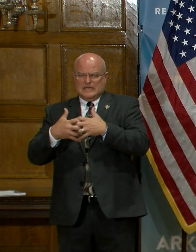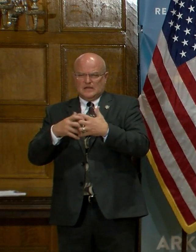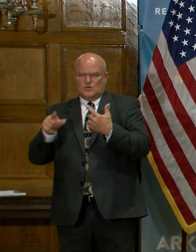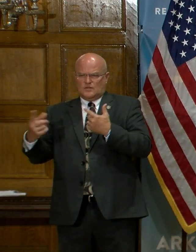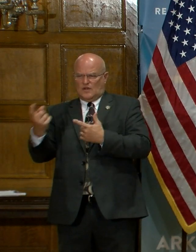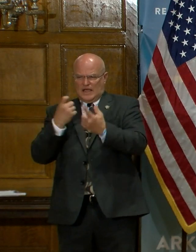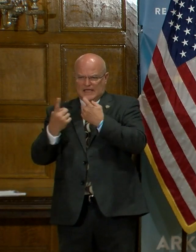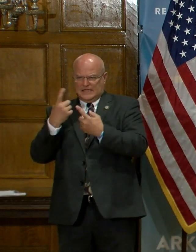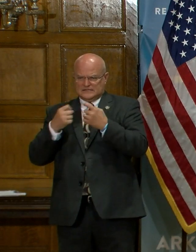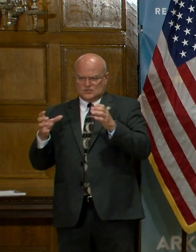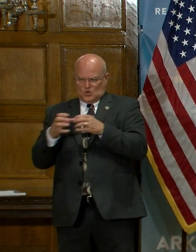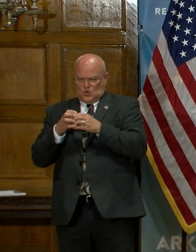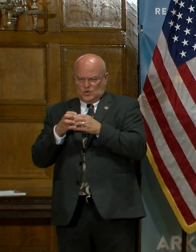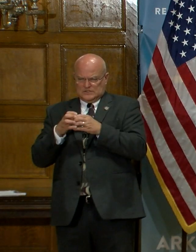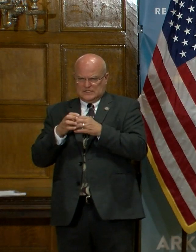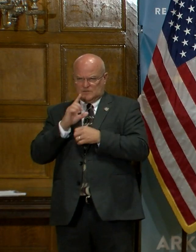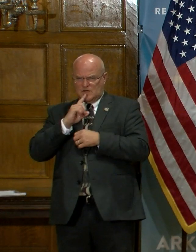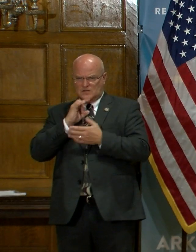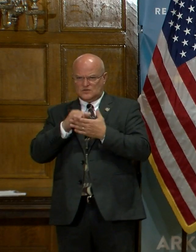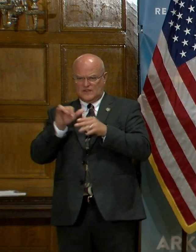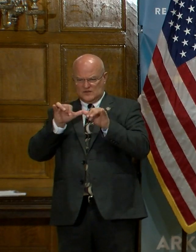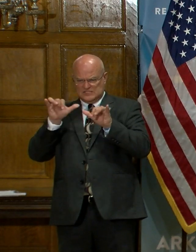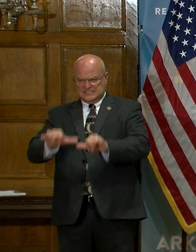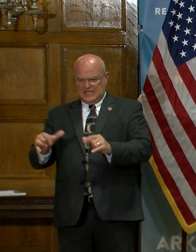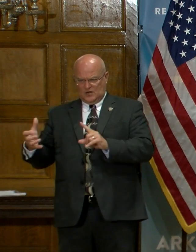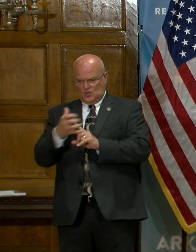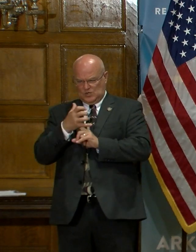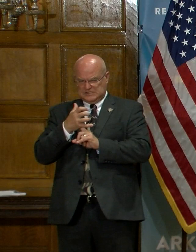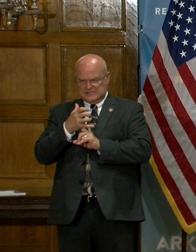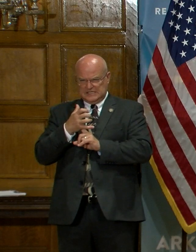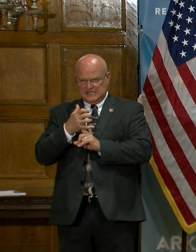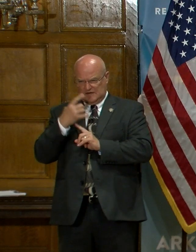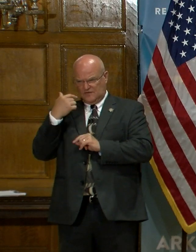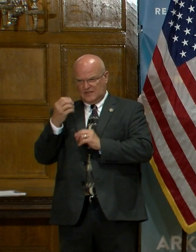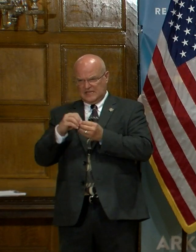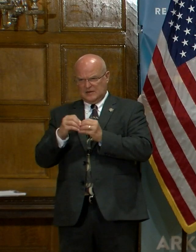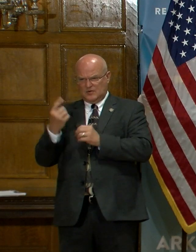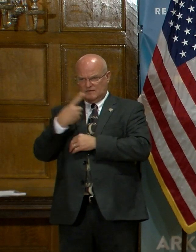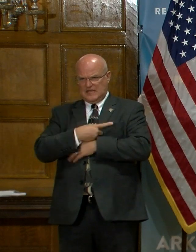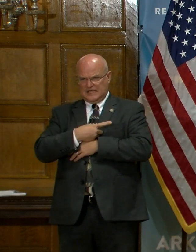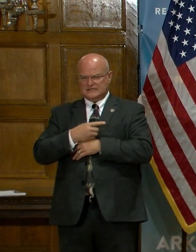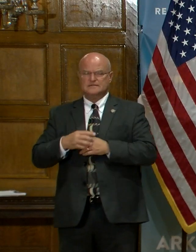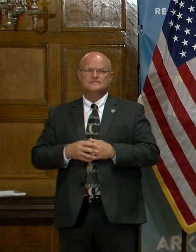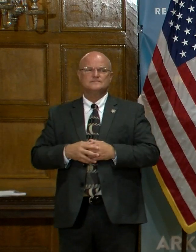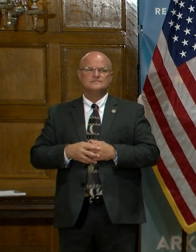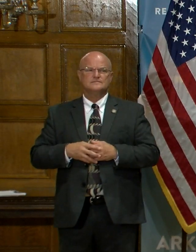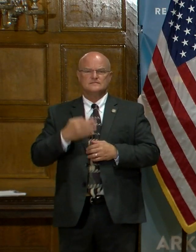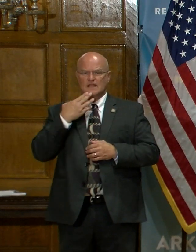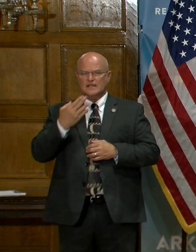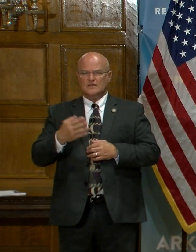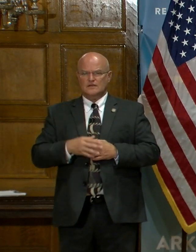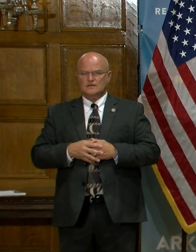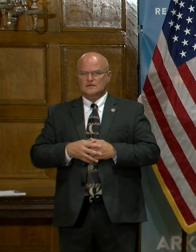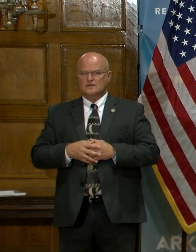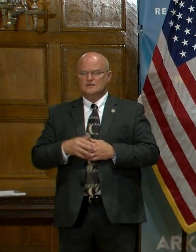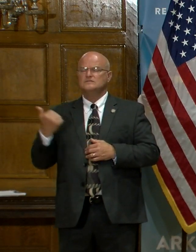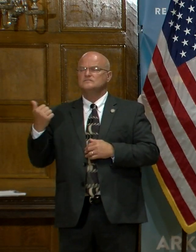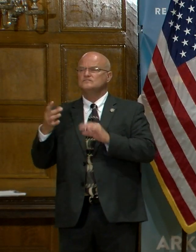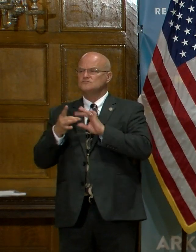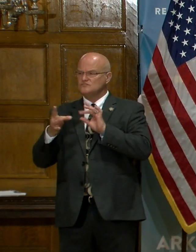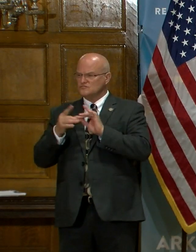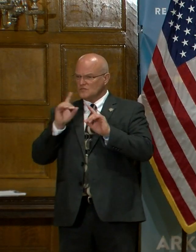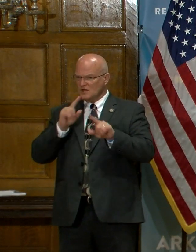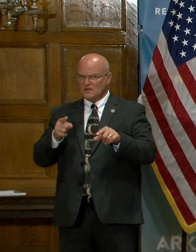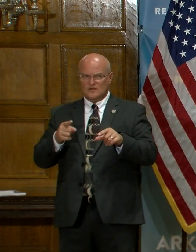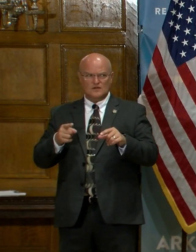when they're asked to quarantine to make sure they're staying in quarantine for the number of days? Thank you. Dr. Smith, why don't